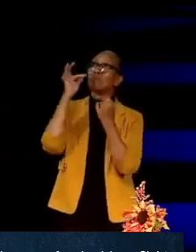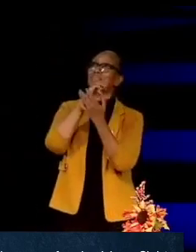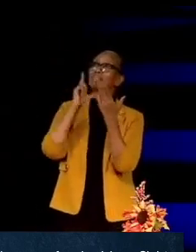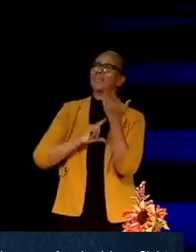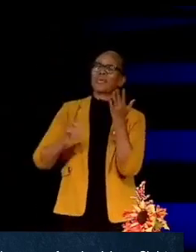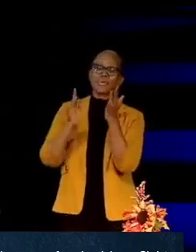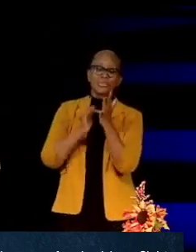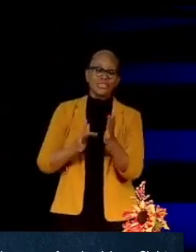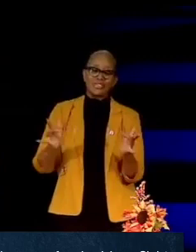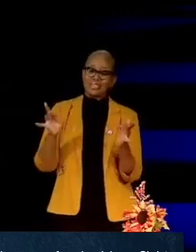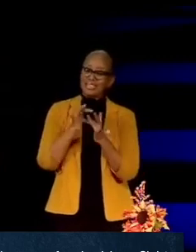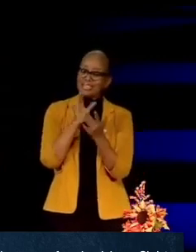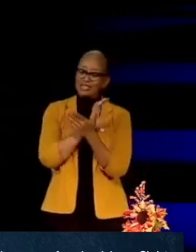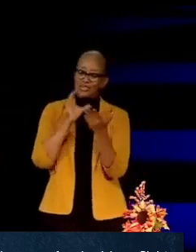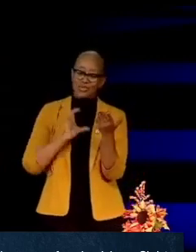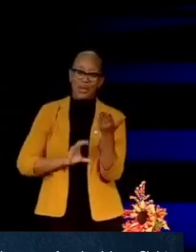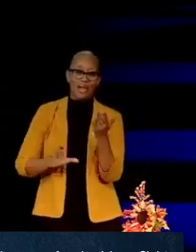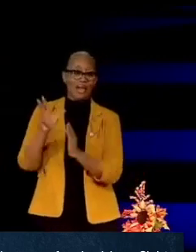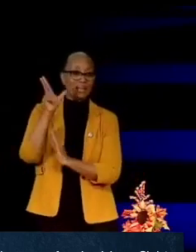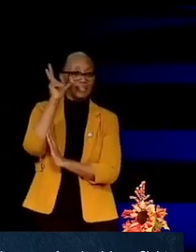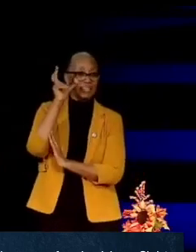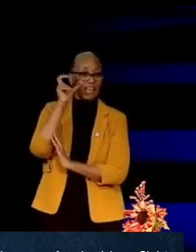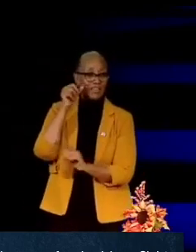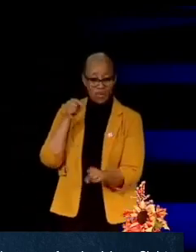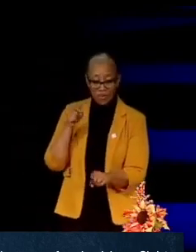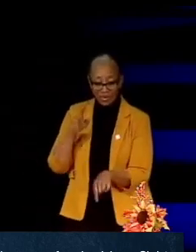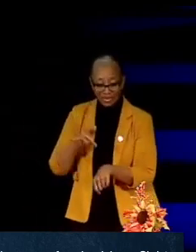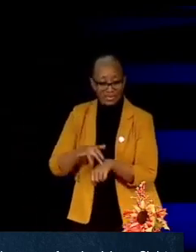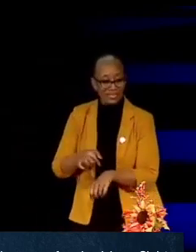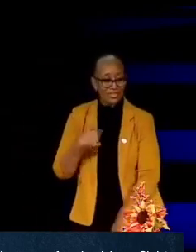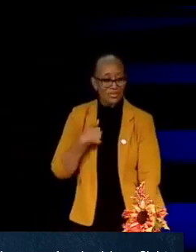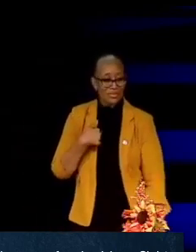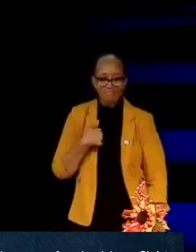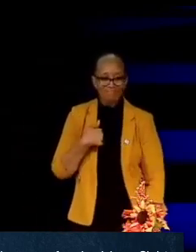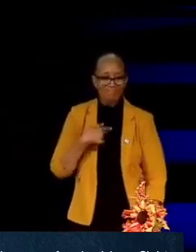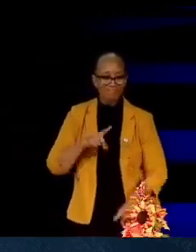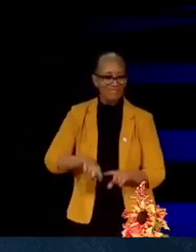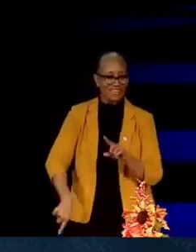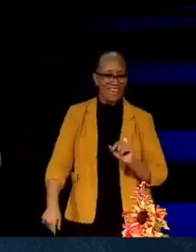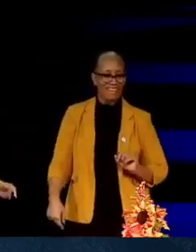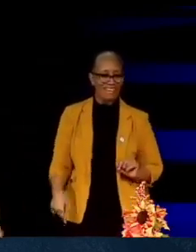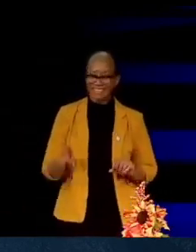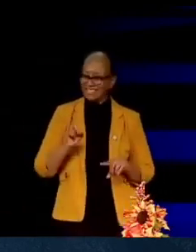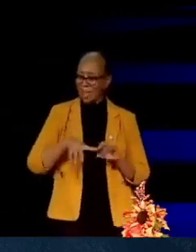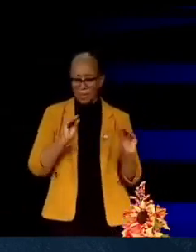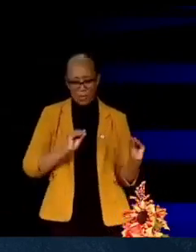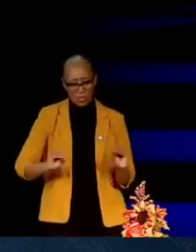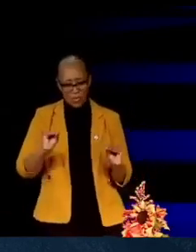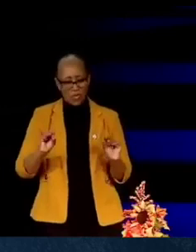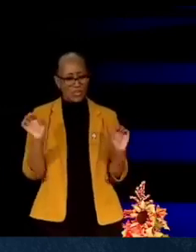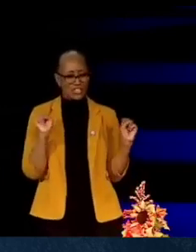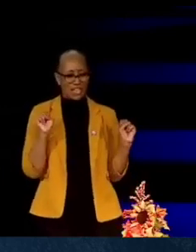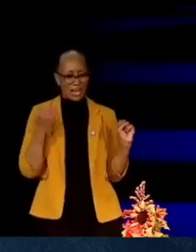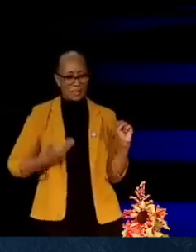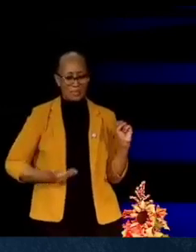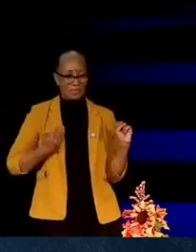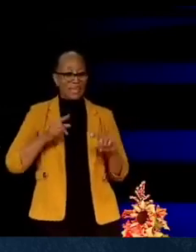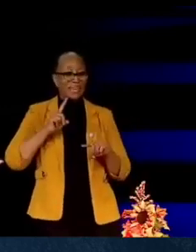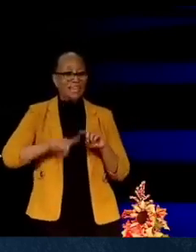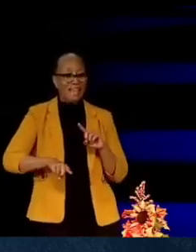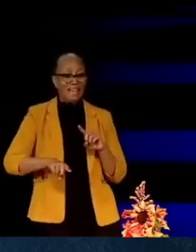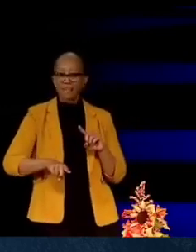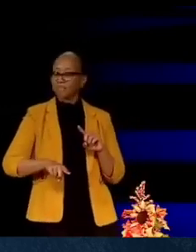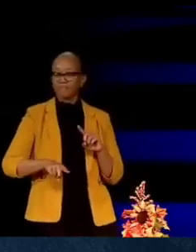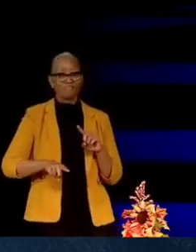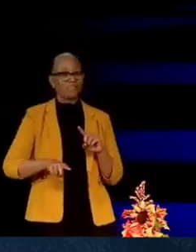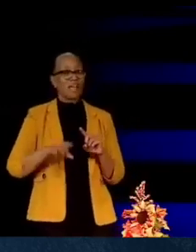eternal life. And the devil won't be able to shake you. Jude 1 and 22 says, watch